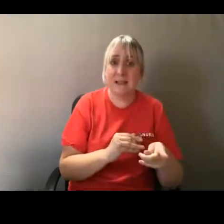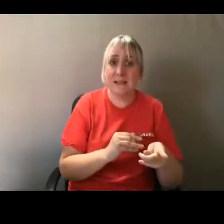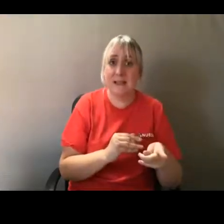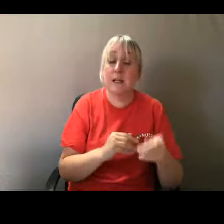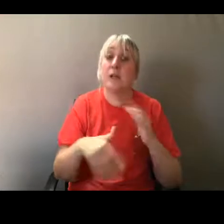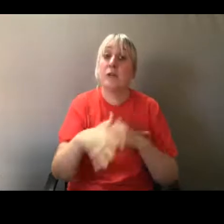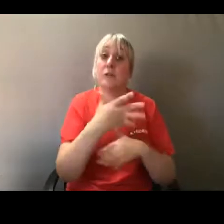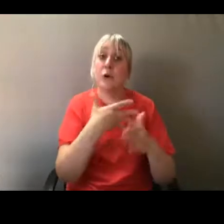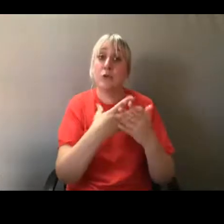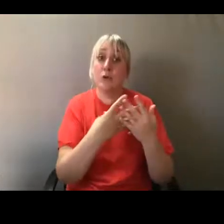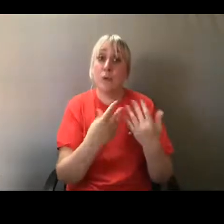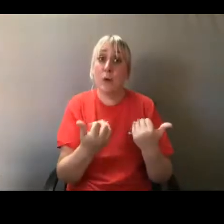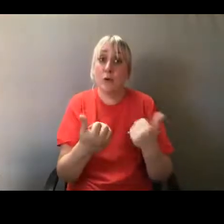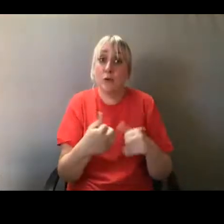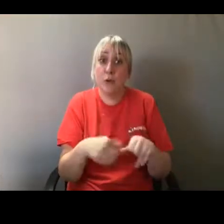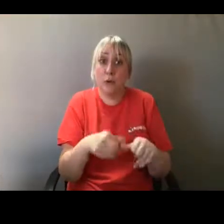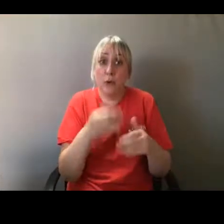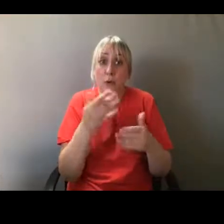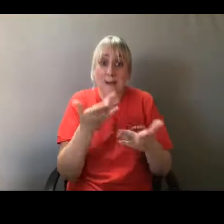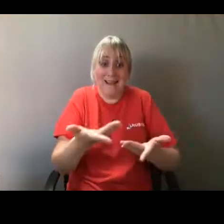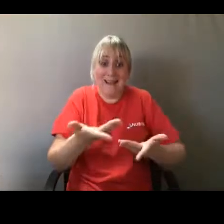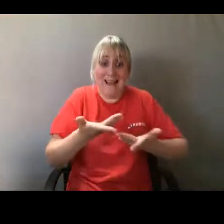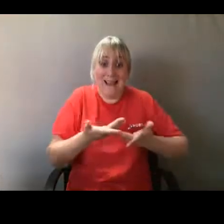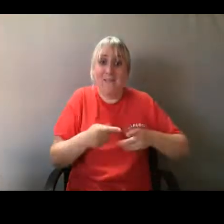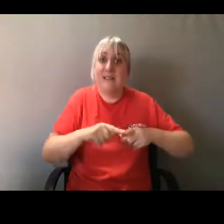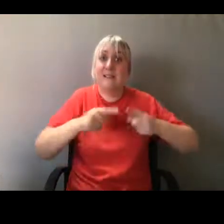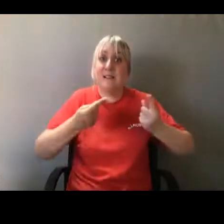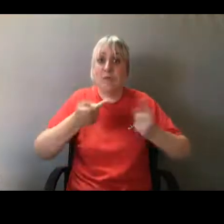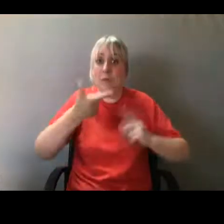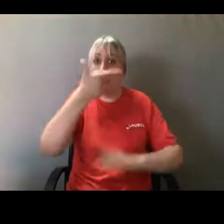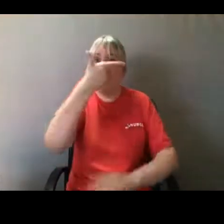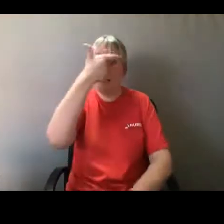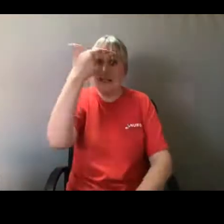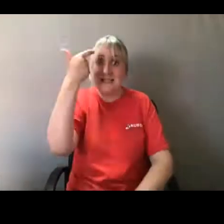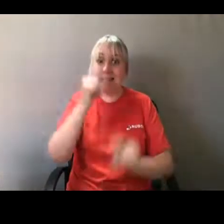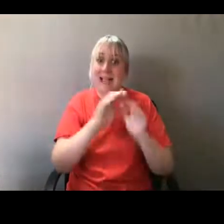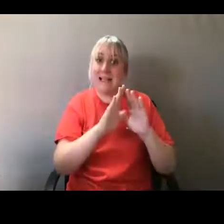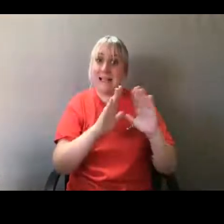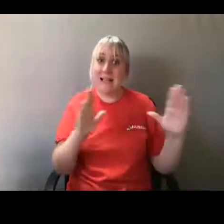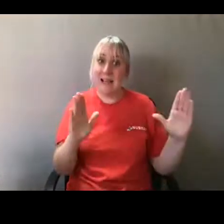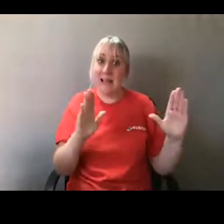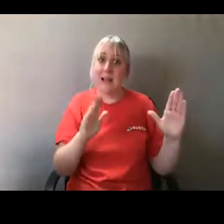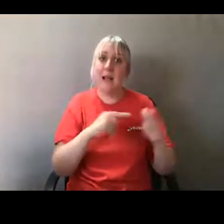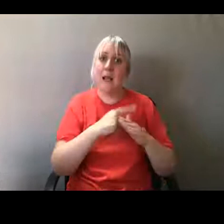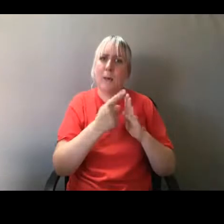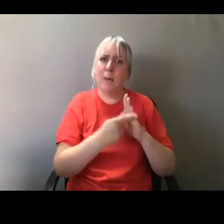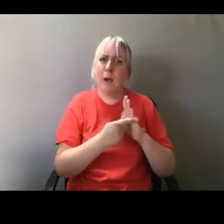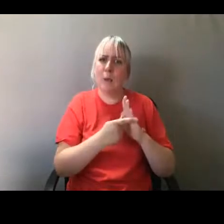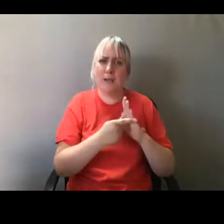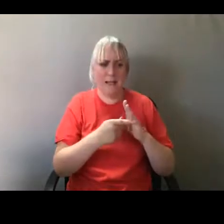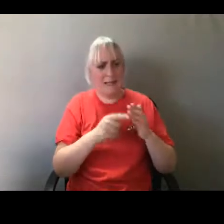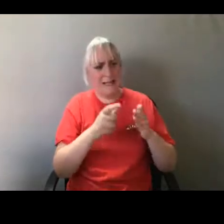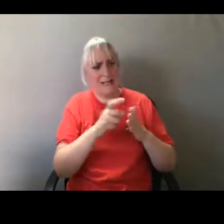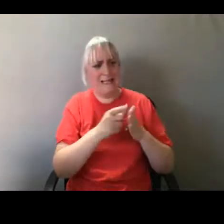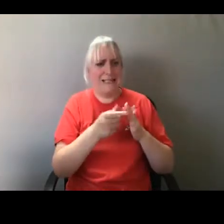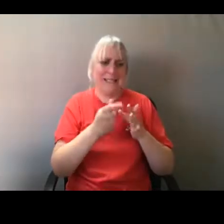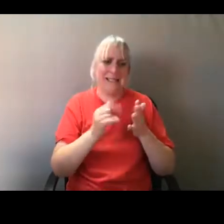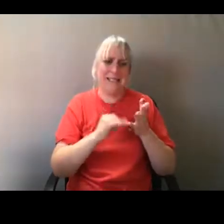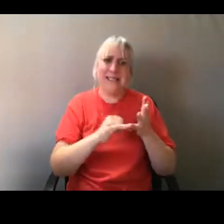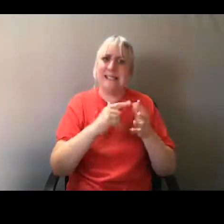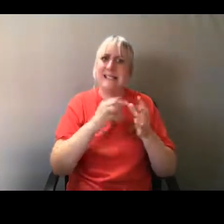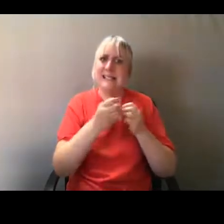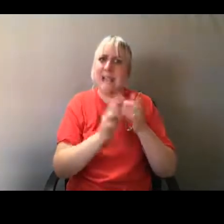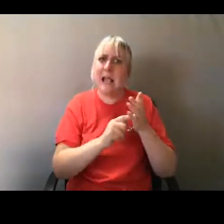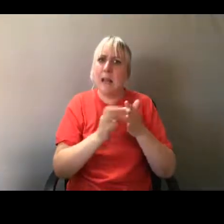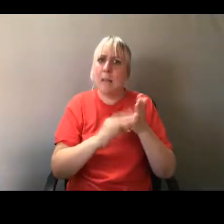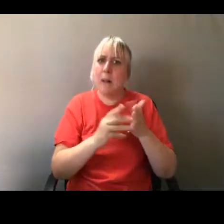reconfigured the understanding of disablement that operate at